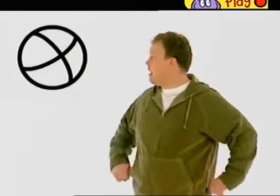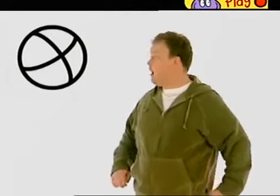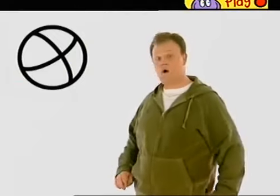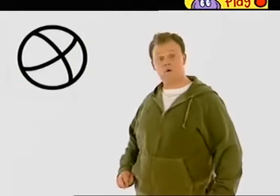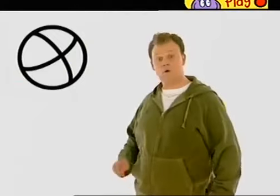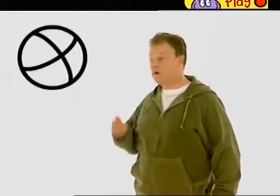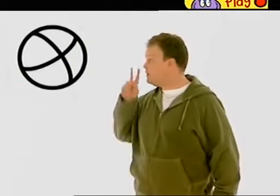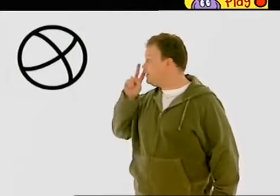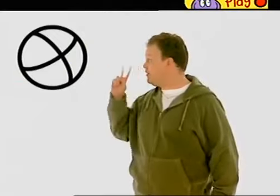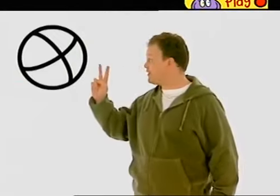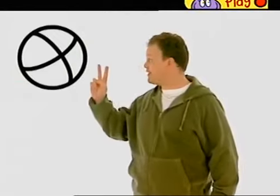Oh, look.